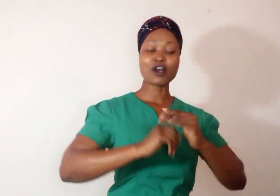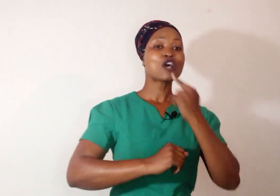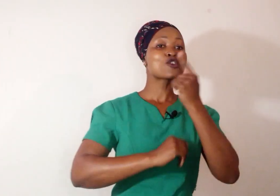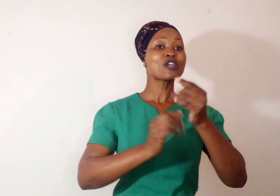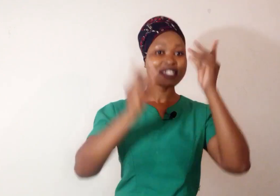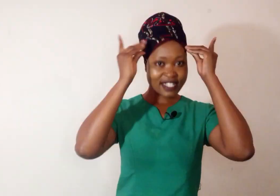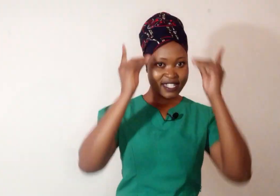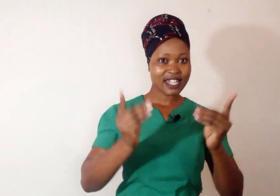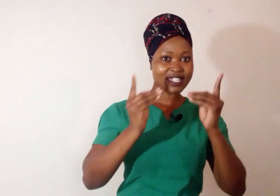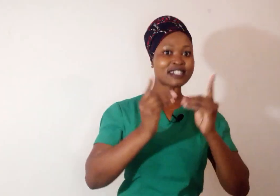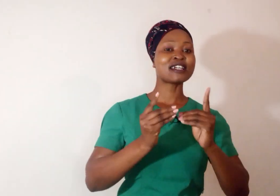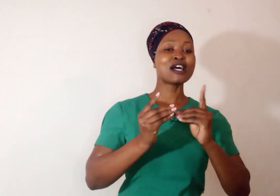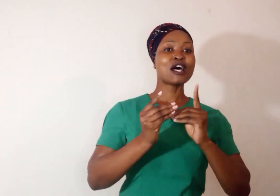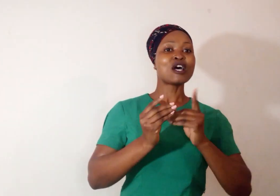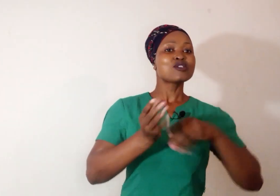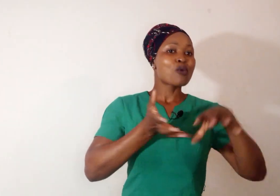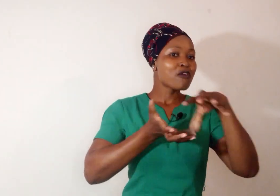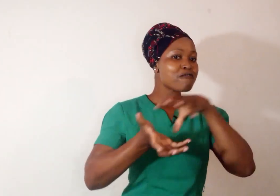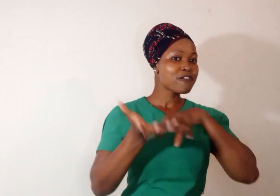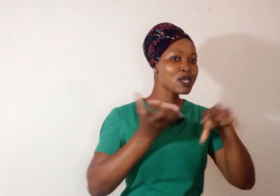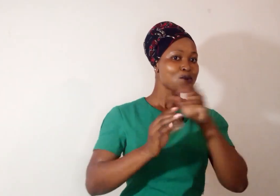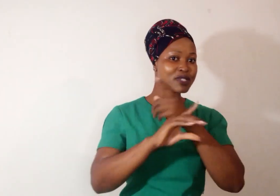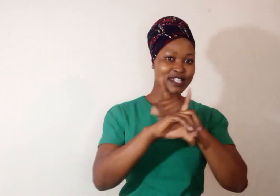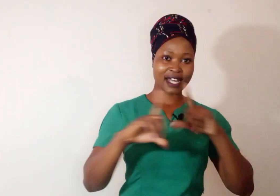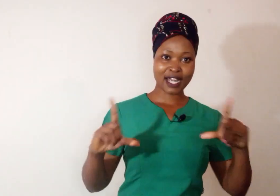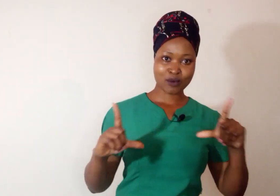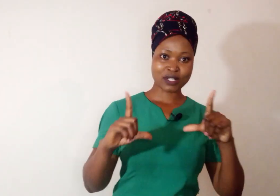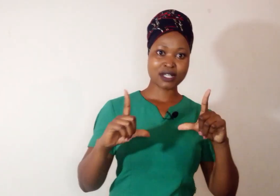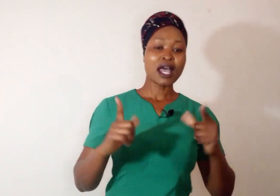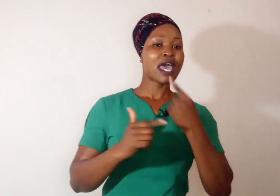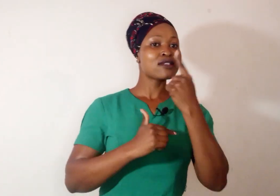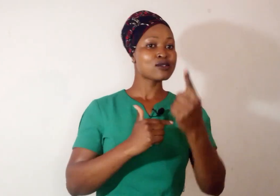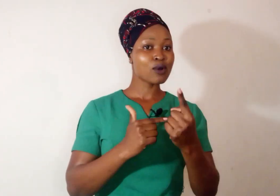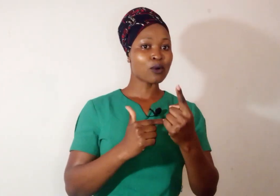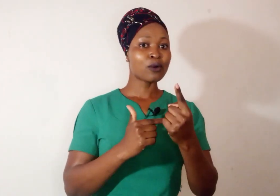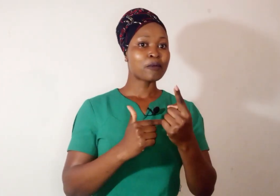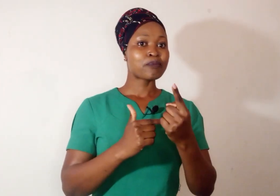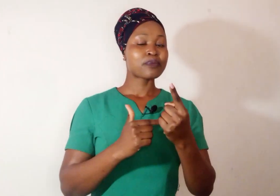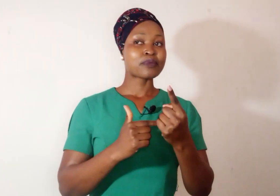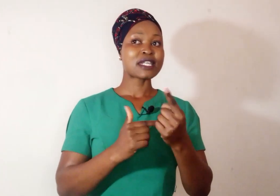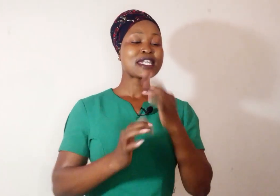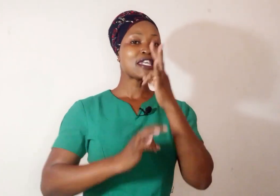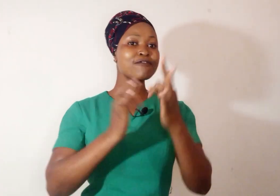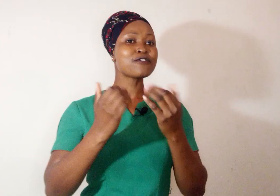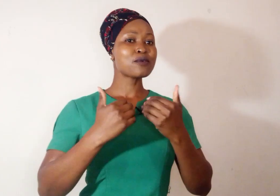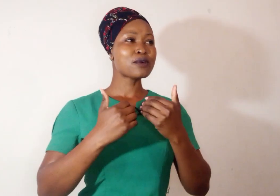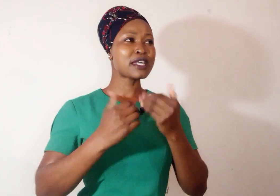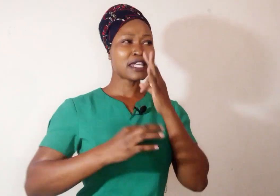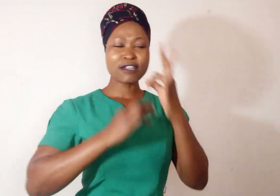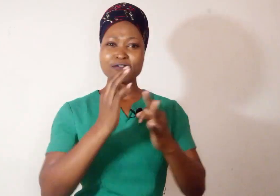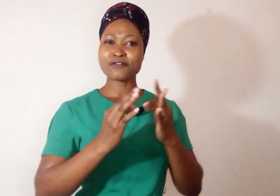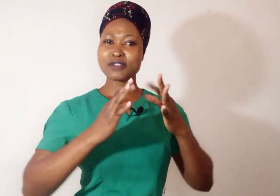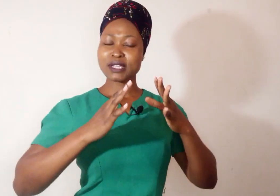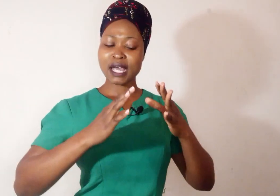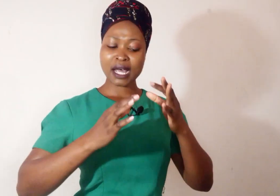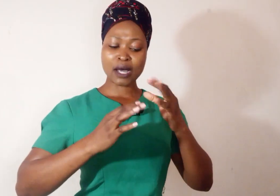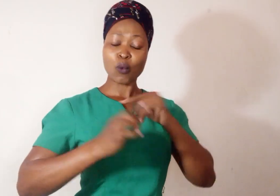so He decided to confuse their language. And so if you if